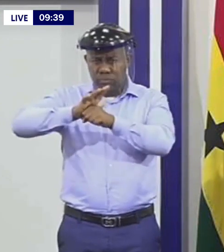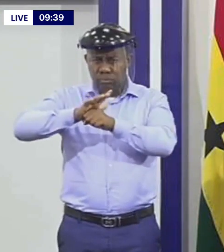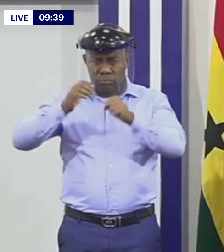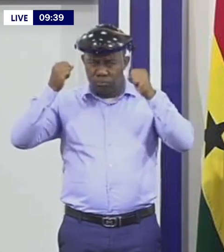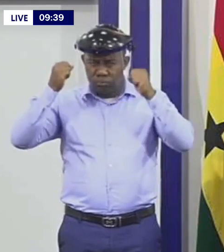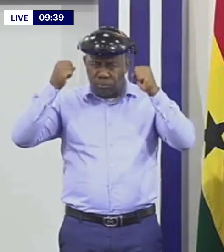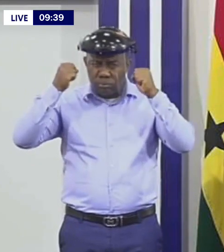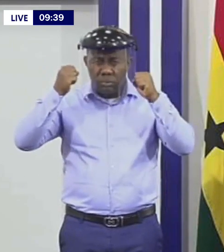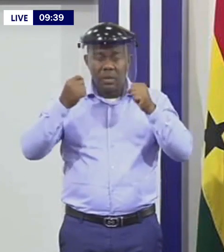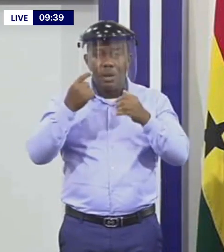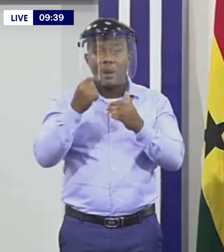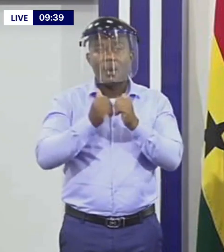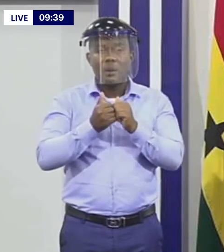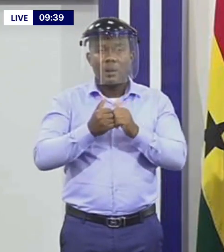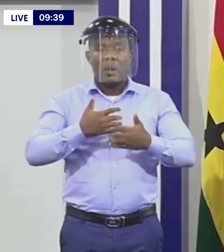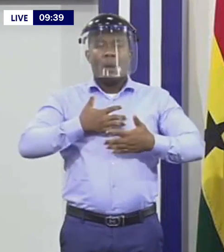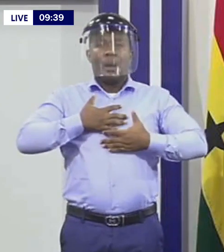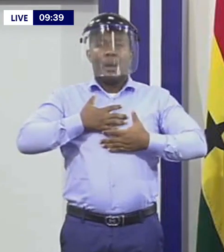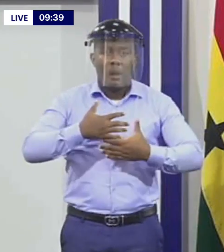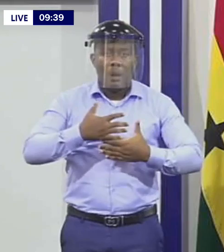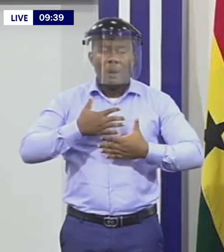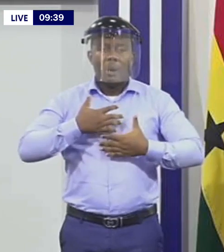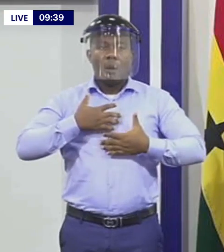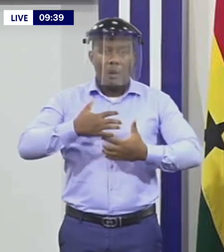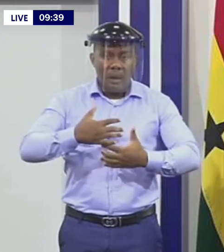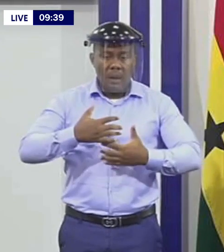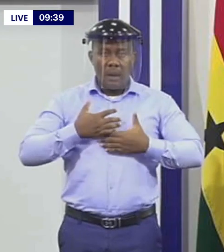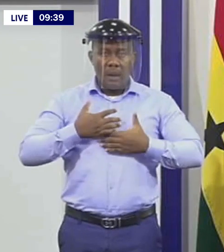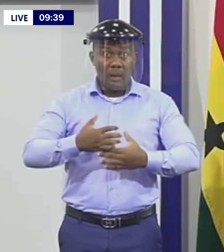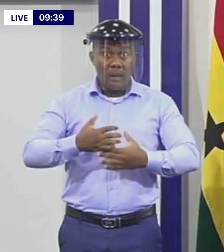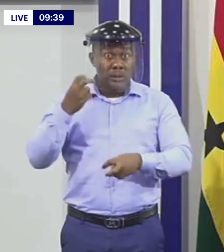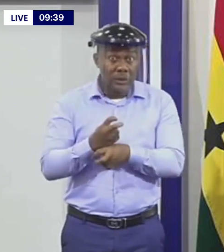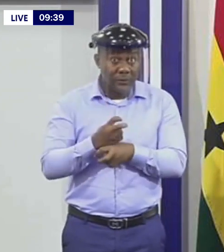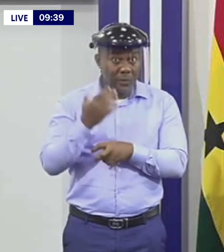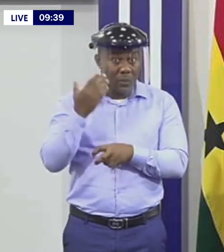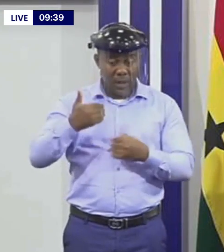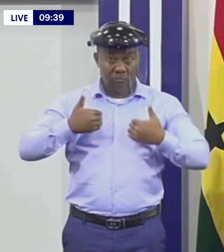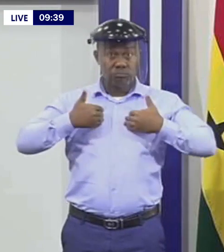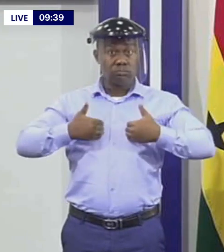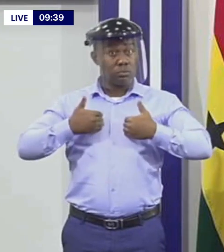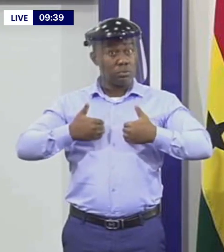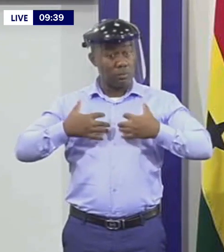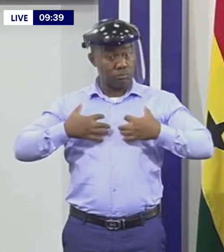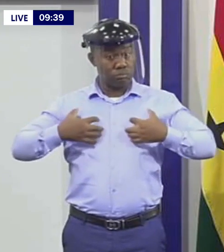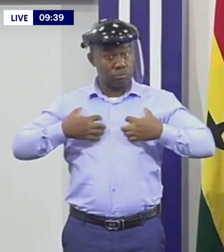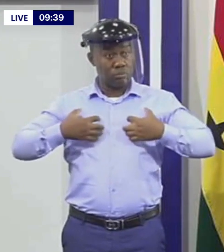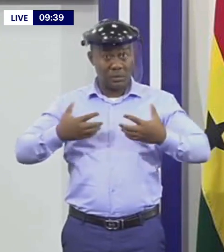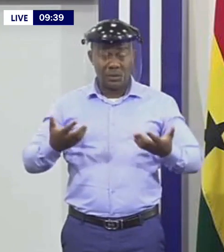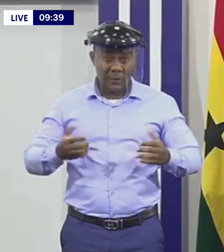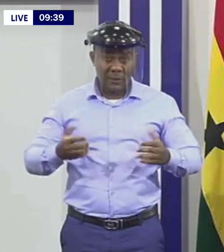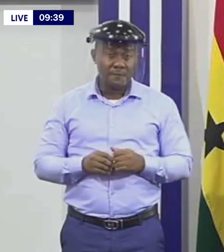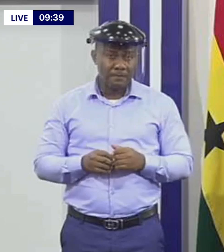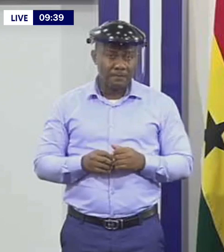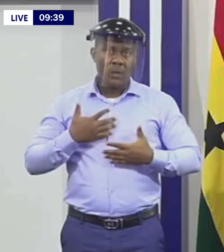rapid breathing, that's tachypnea, because it affects the respiratory system. And then often the